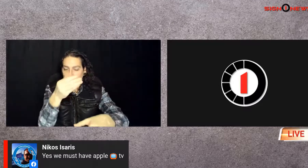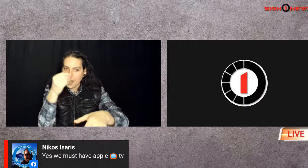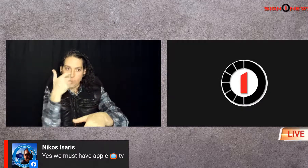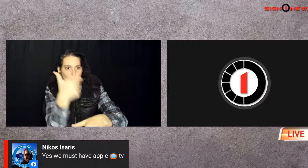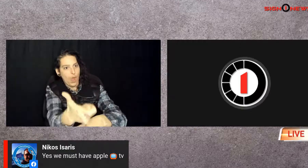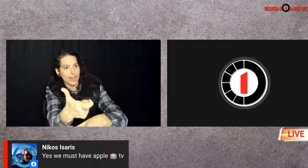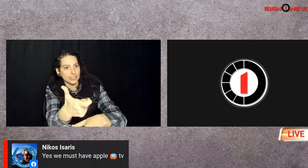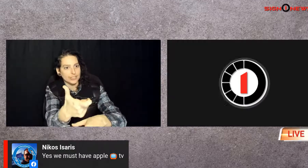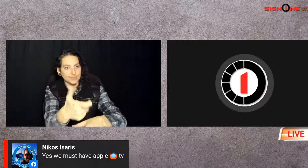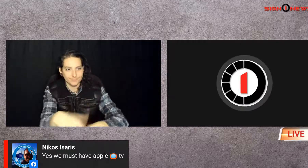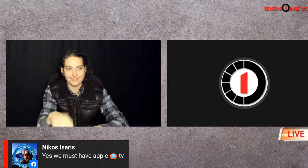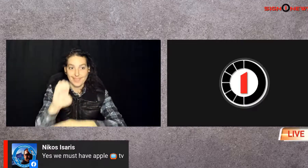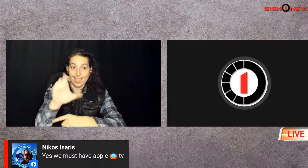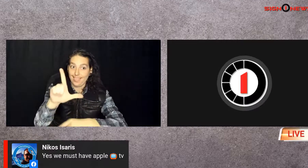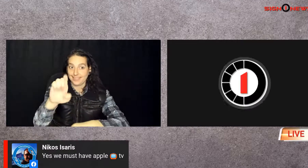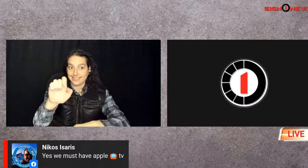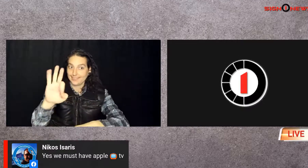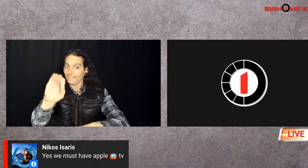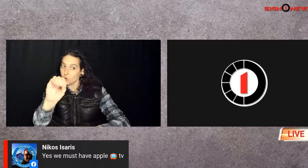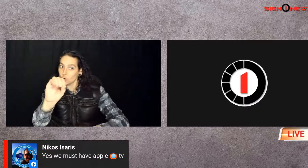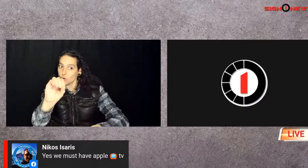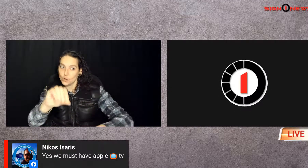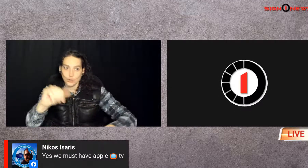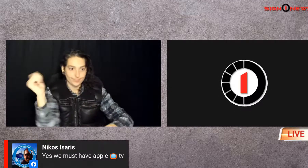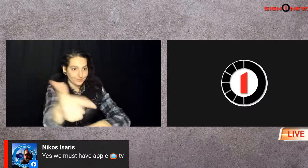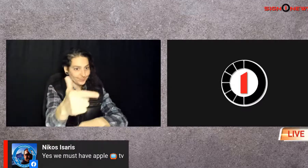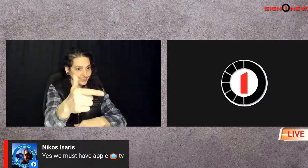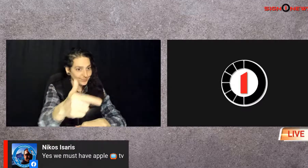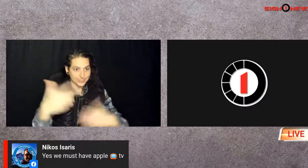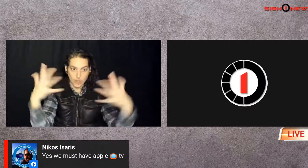Yep. Go ahead and subscribe and watch